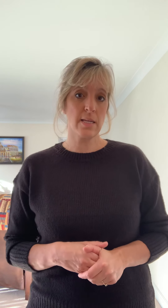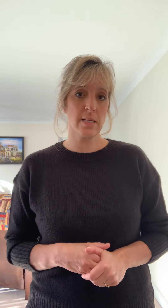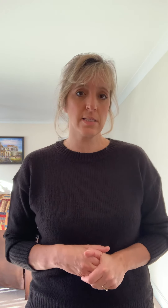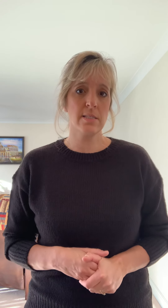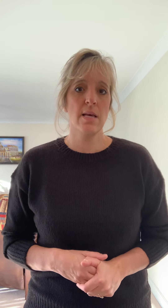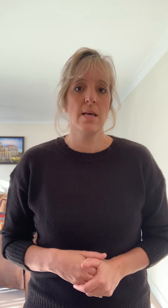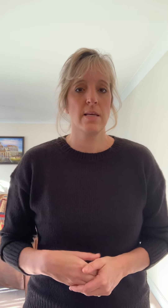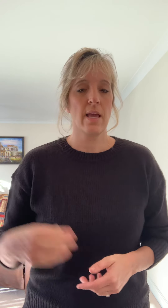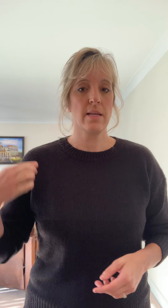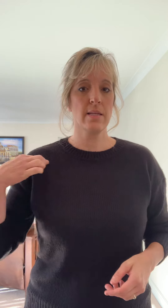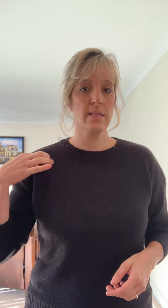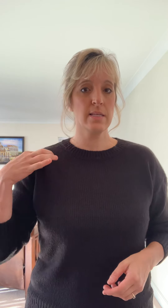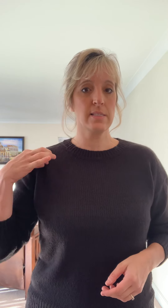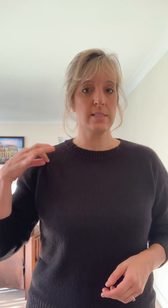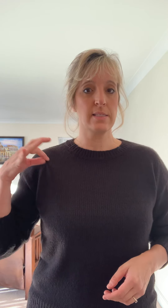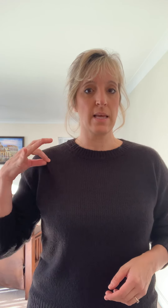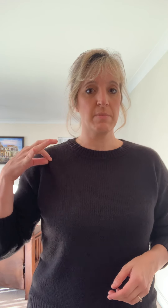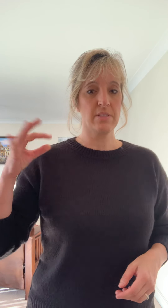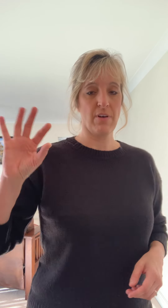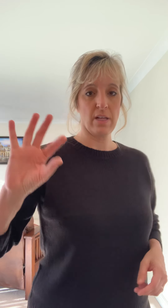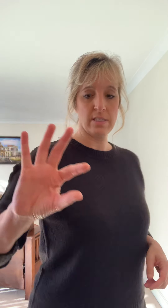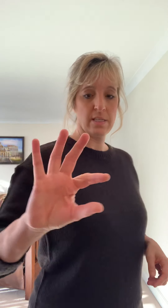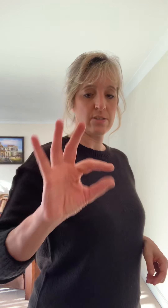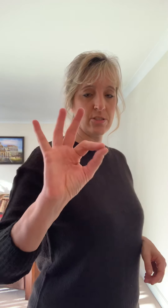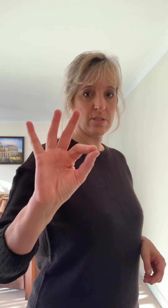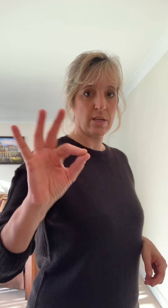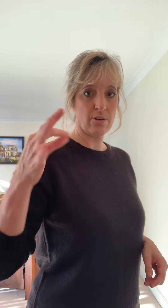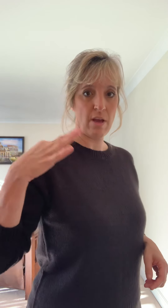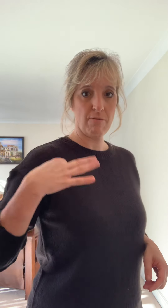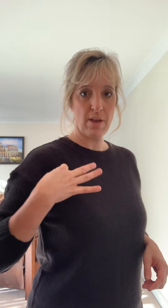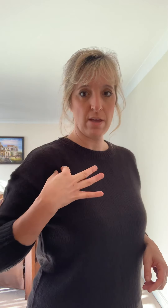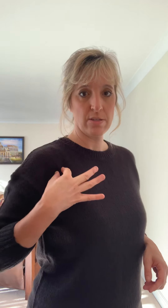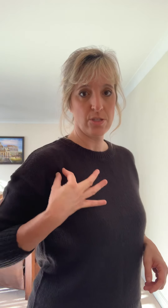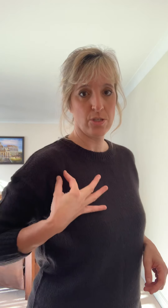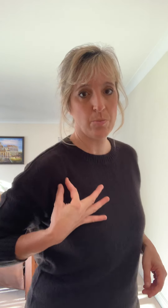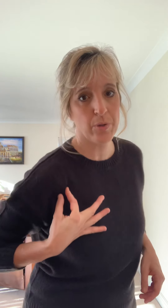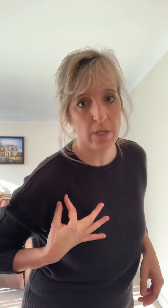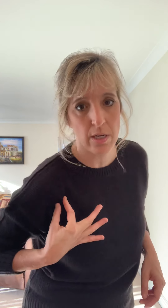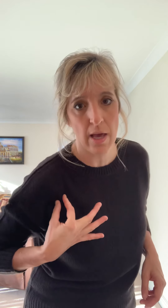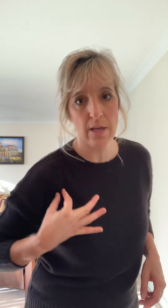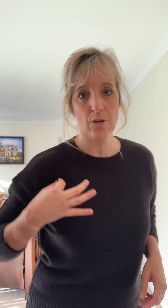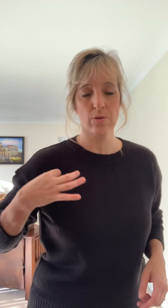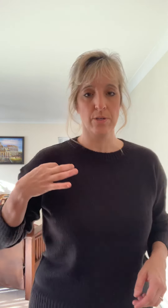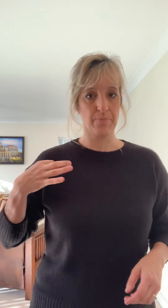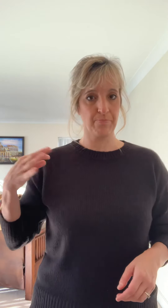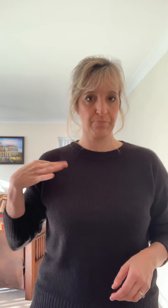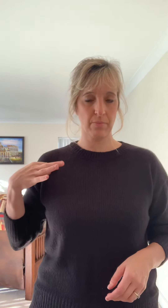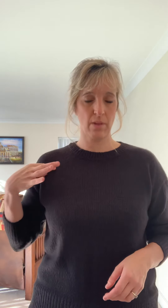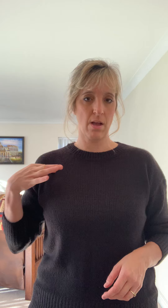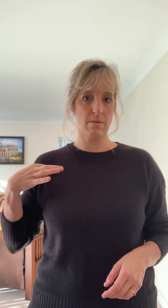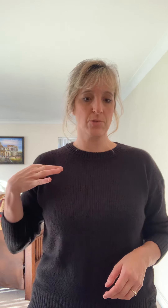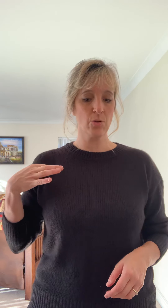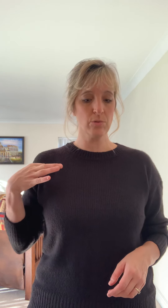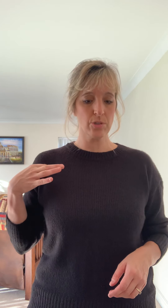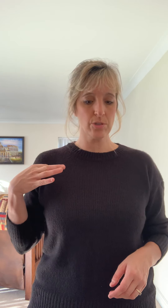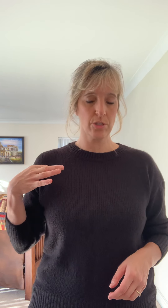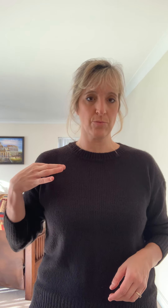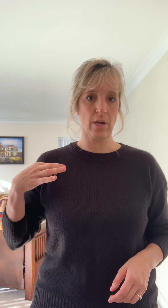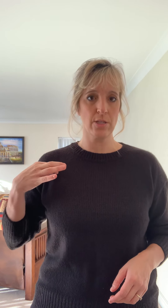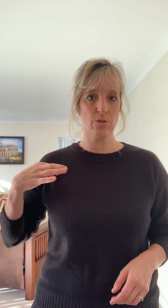candidate. Candidate is the same as volunteer. You take your F hand, you put it at your shoulder, your right